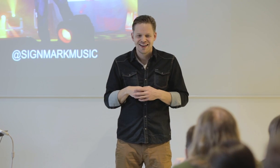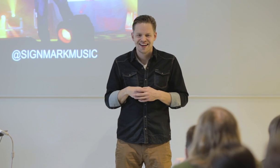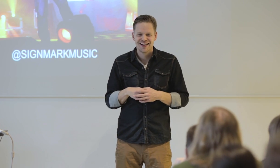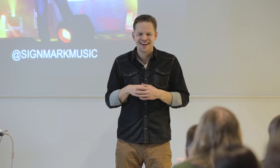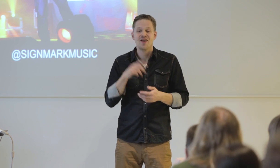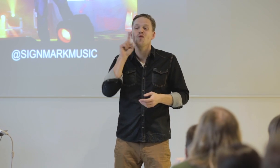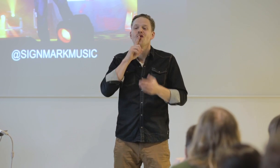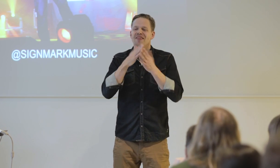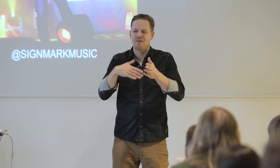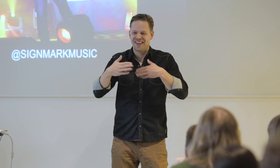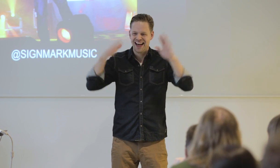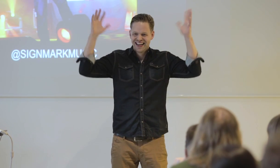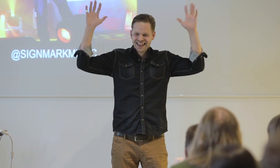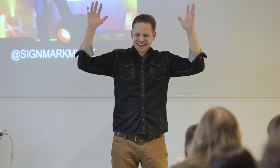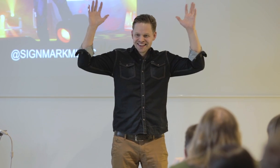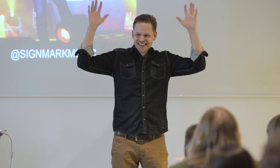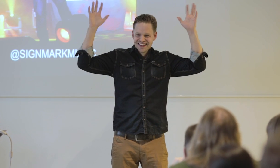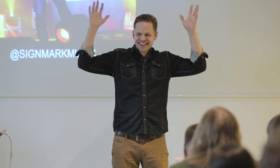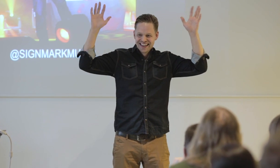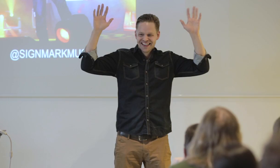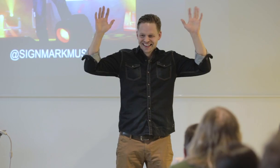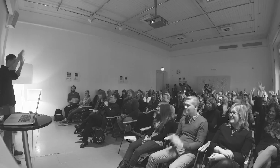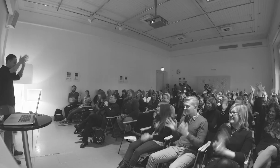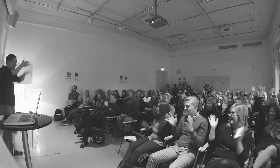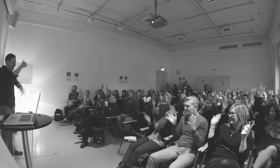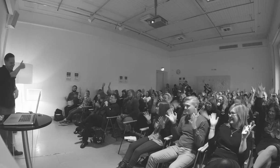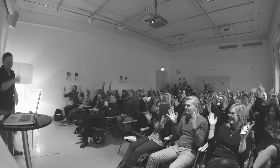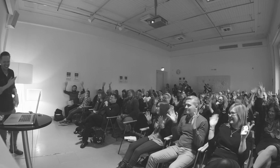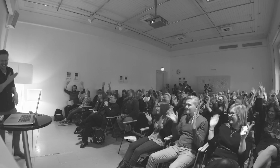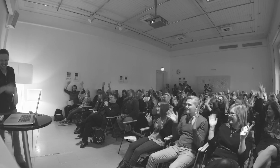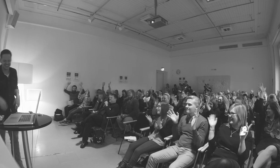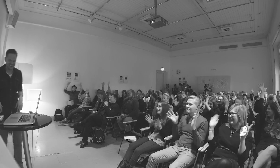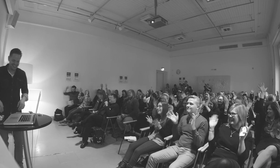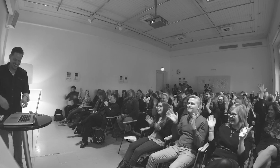that. This is the deaf way. Thank you.